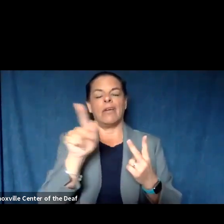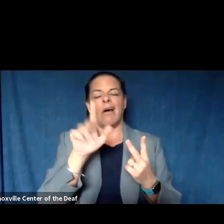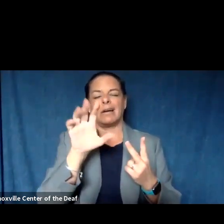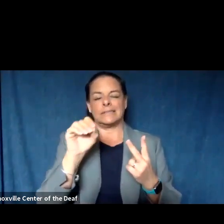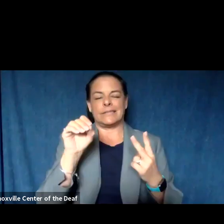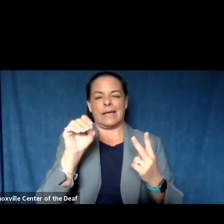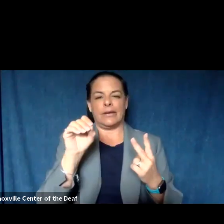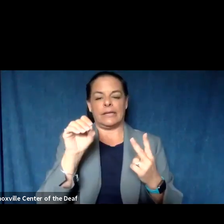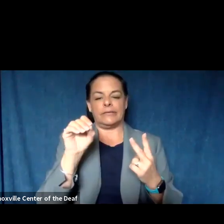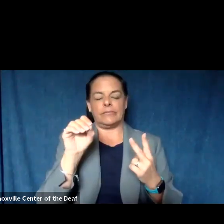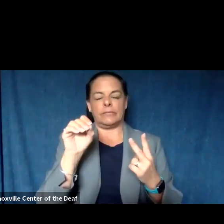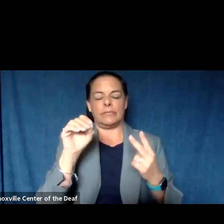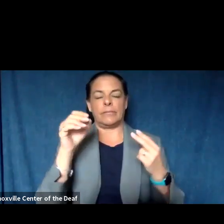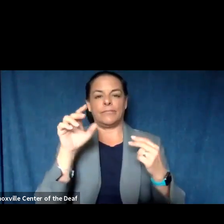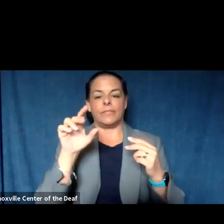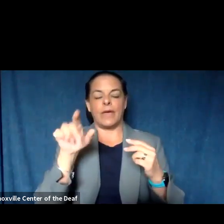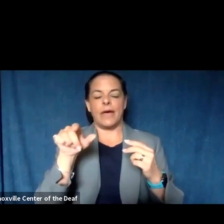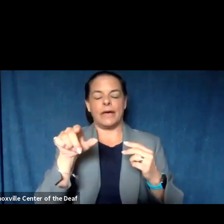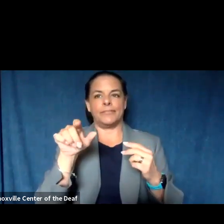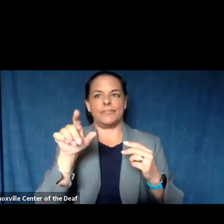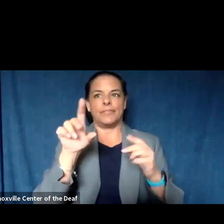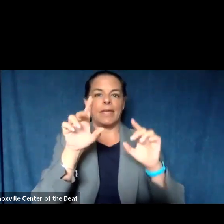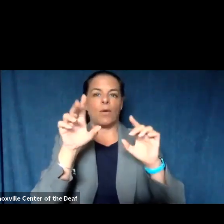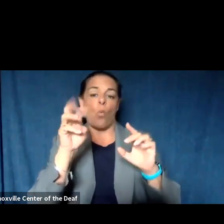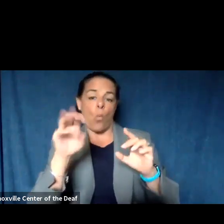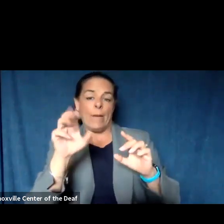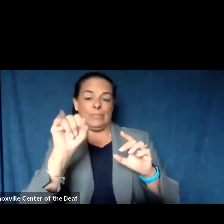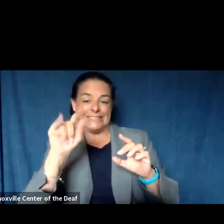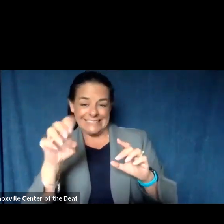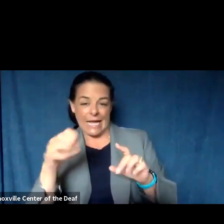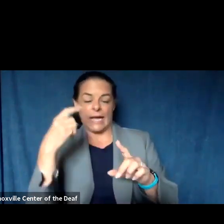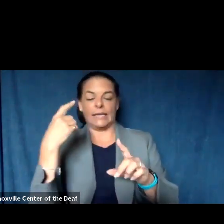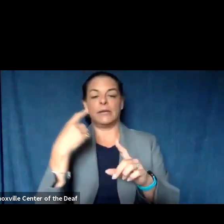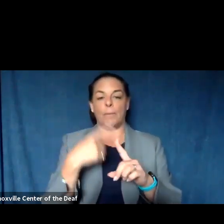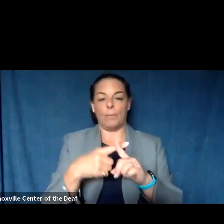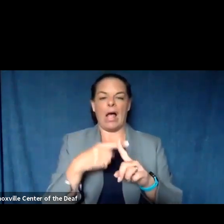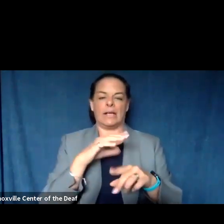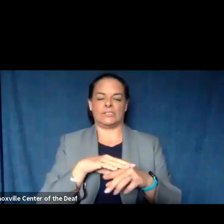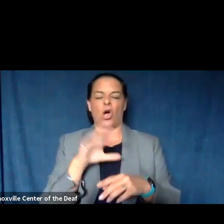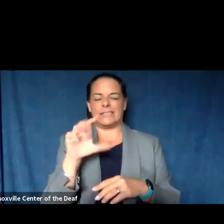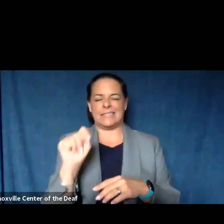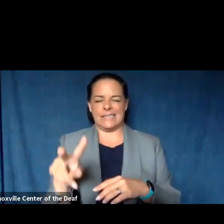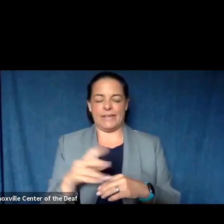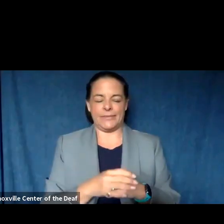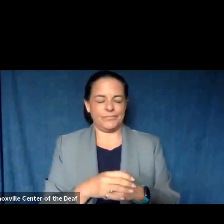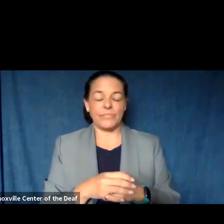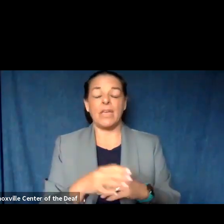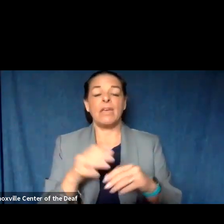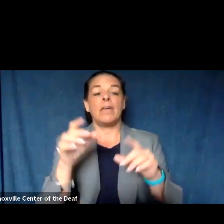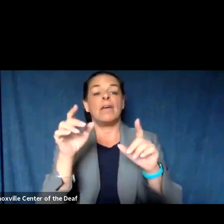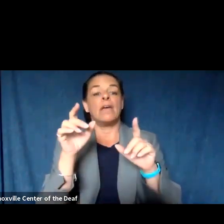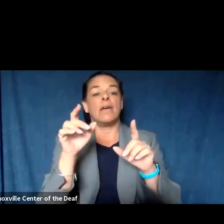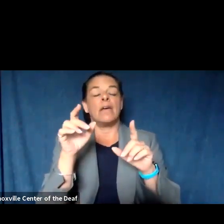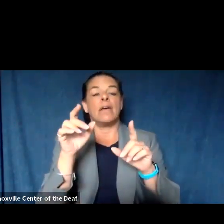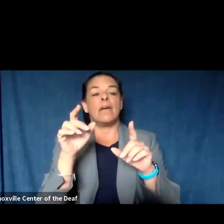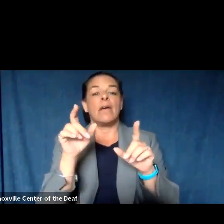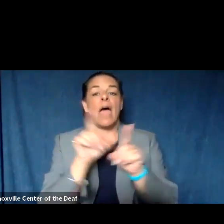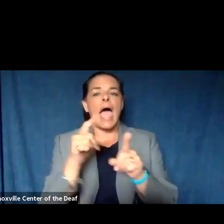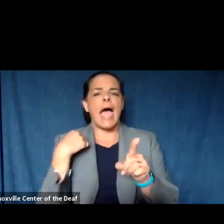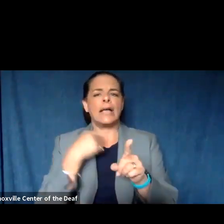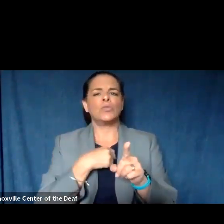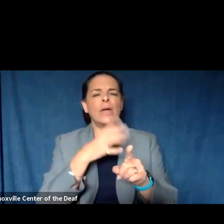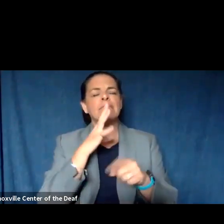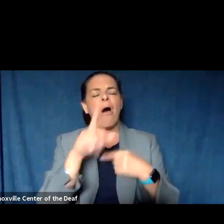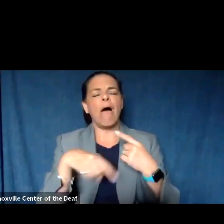community television. Regarding testing, as we mentioned last week, in an effort to reduce the amount of time folks